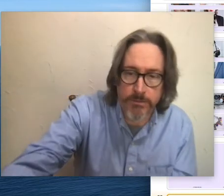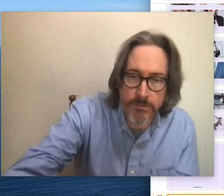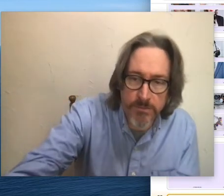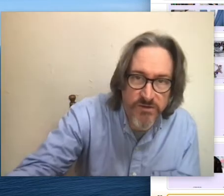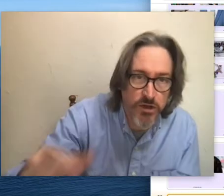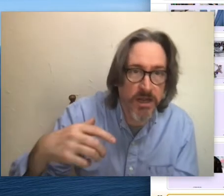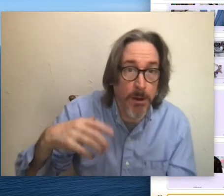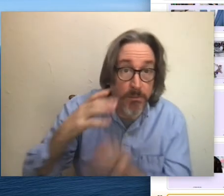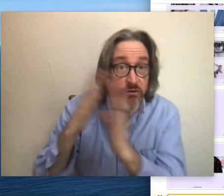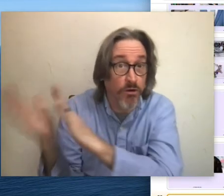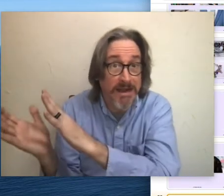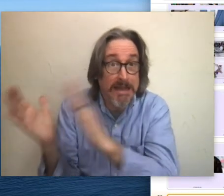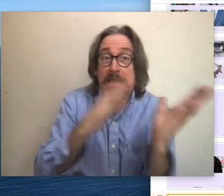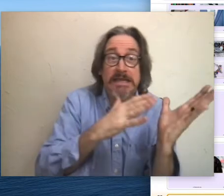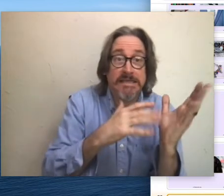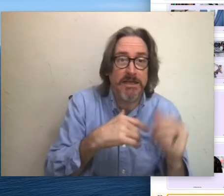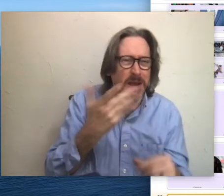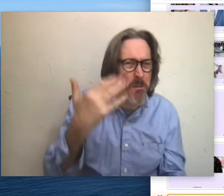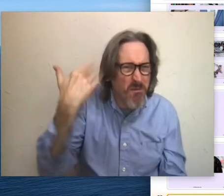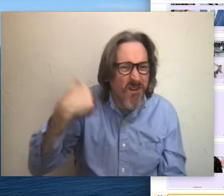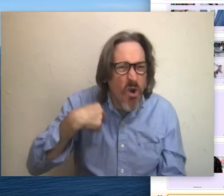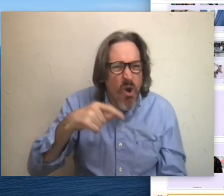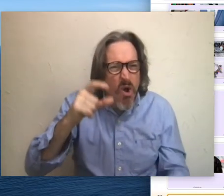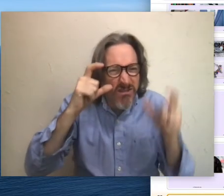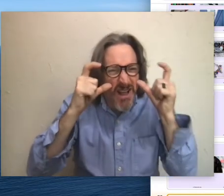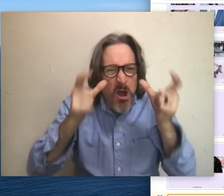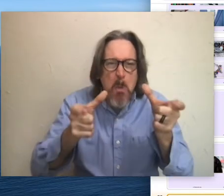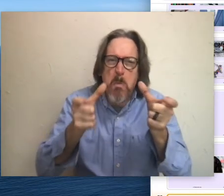Like if you're talking about before getting LASIK.